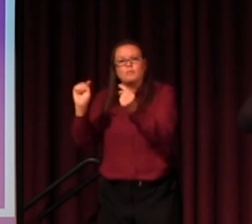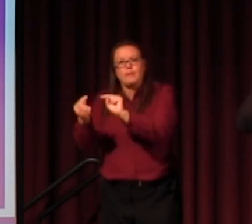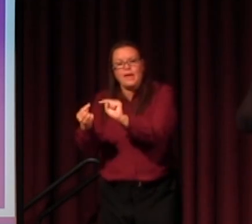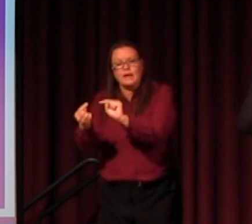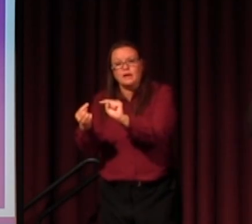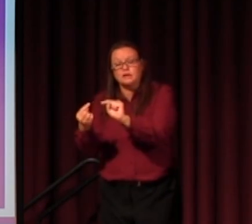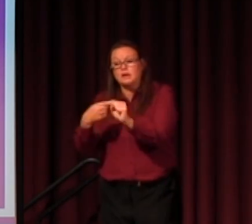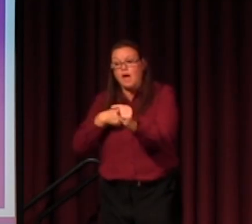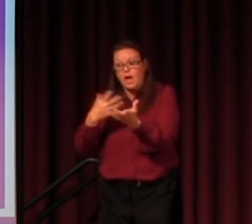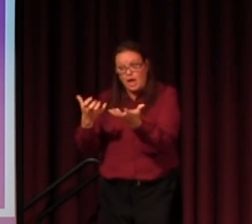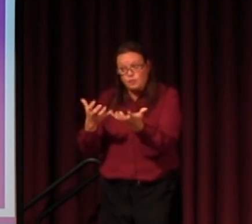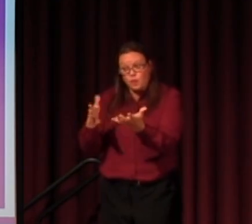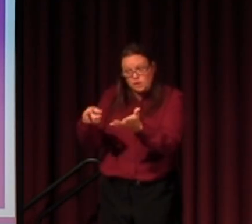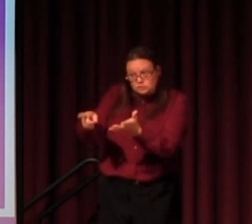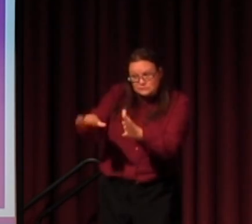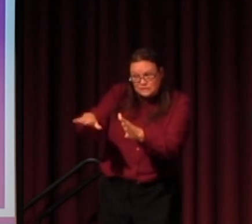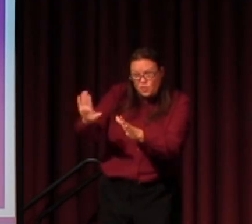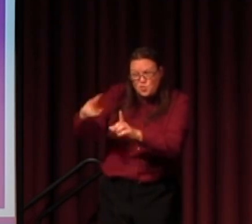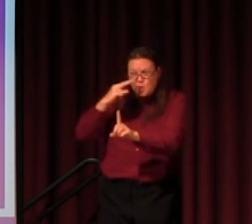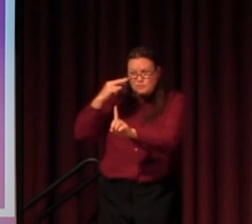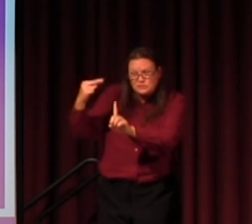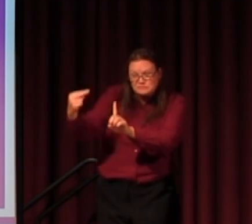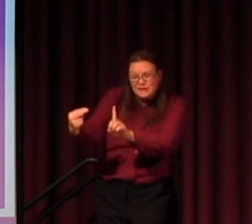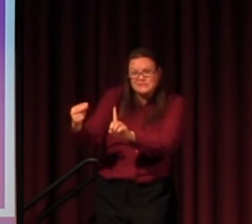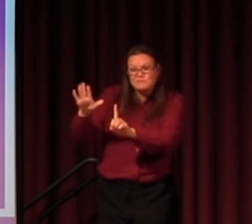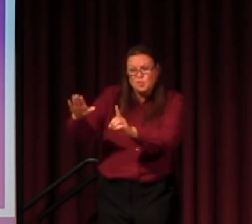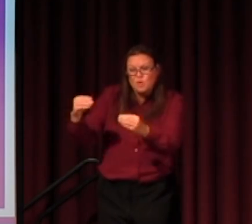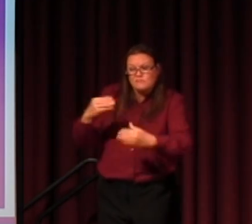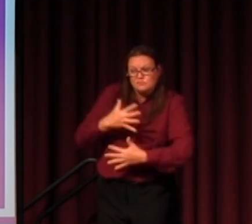I want them to stop being afraid